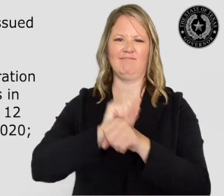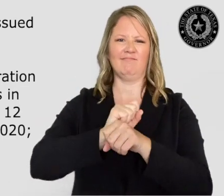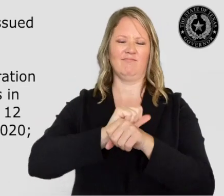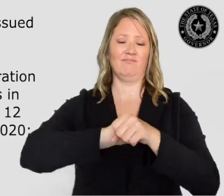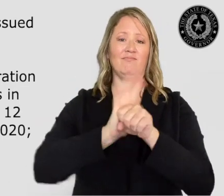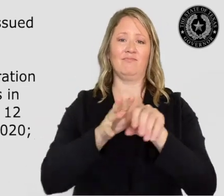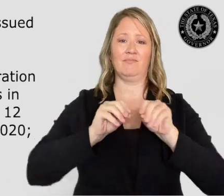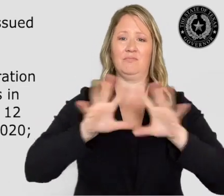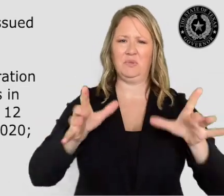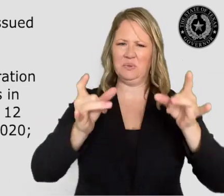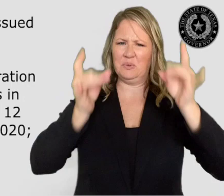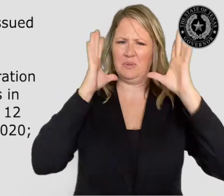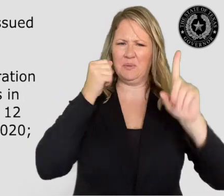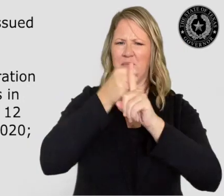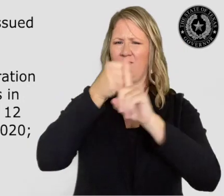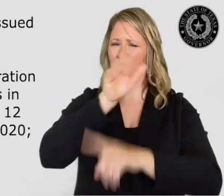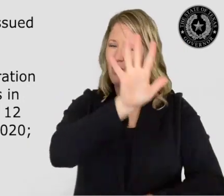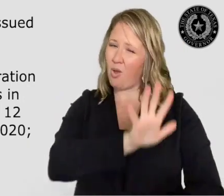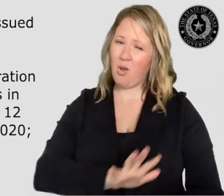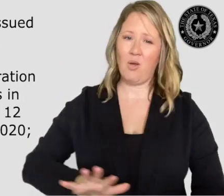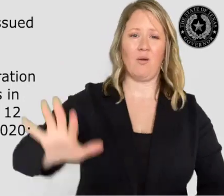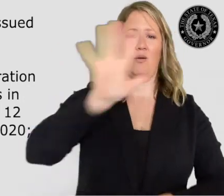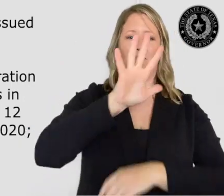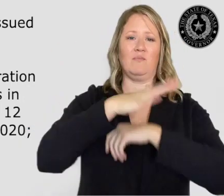12th, 2020, and